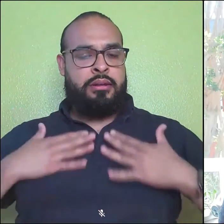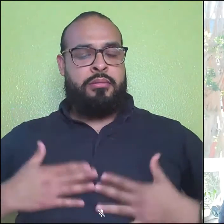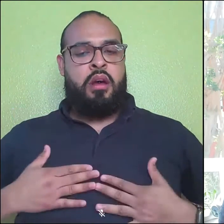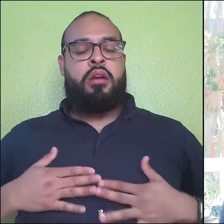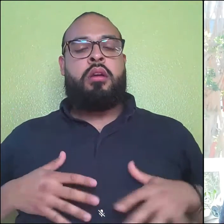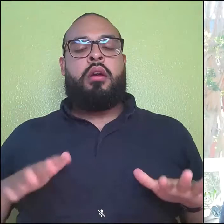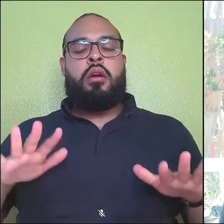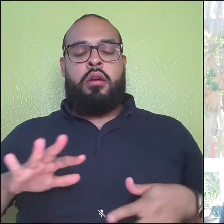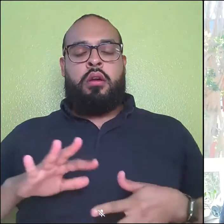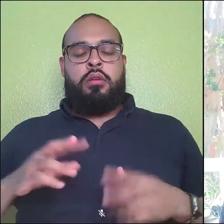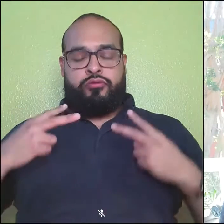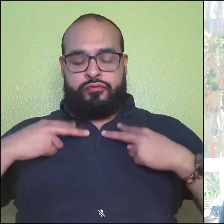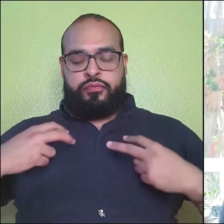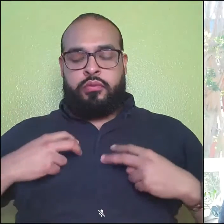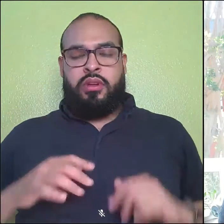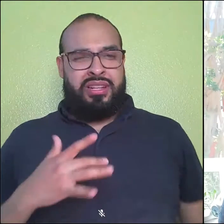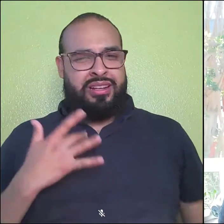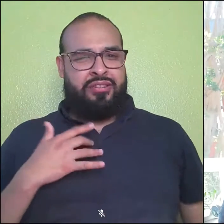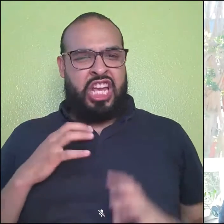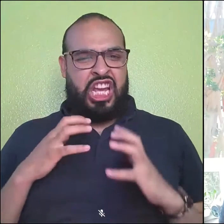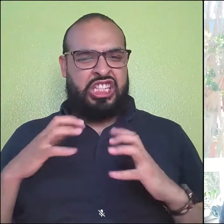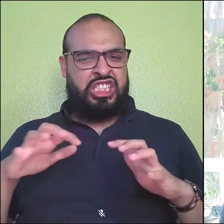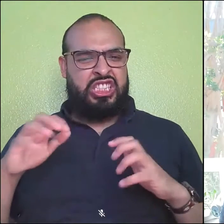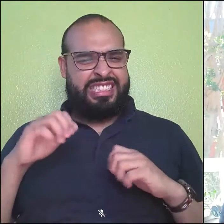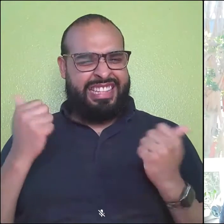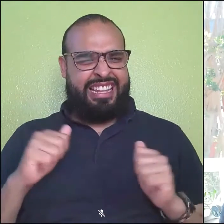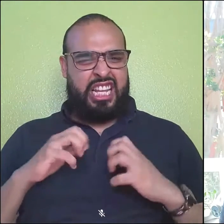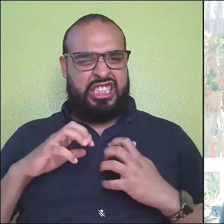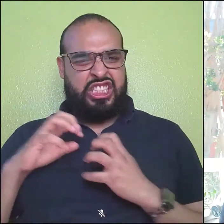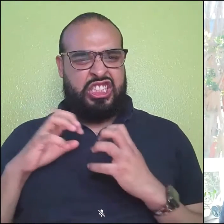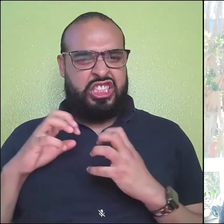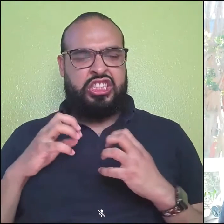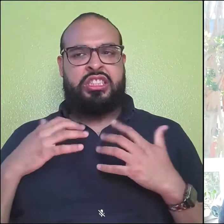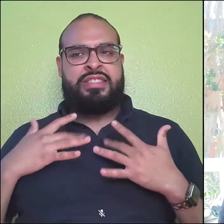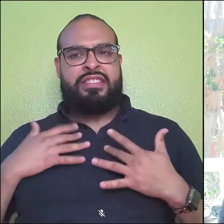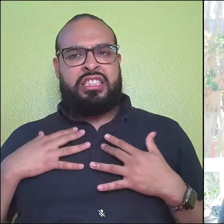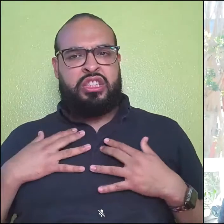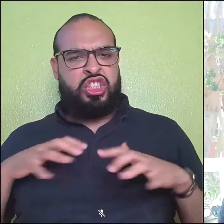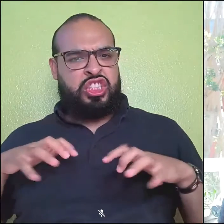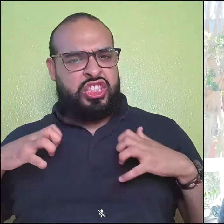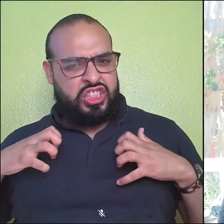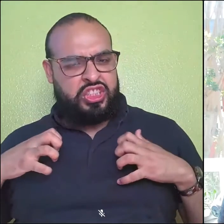If you feel any tension, any physical sensations,